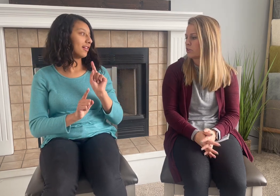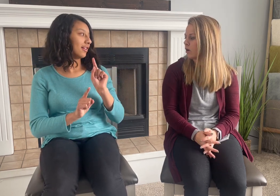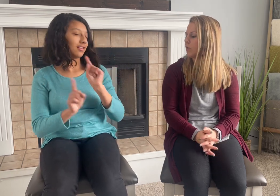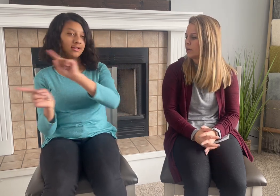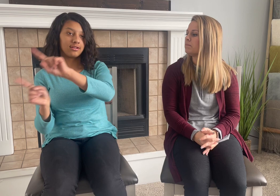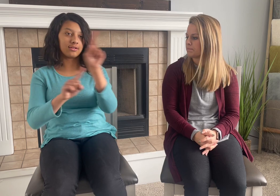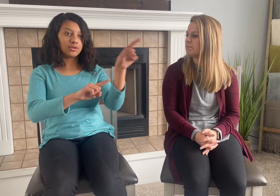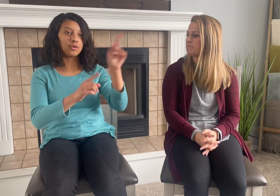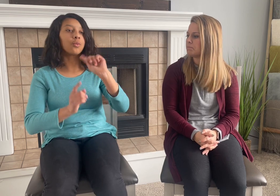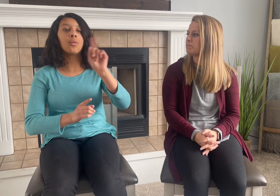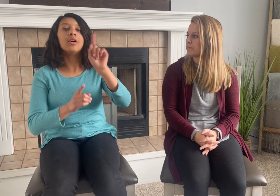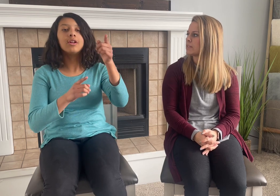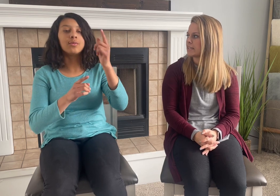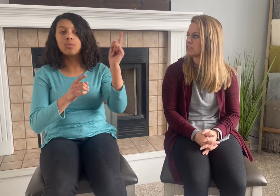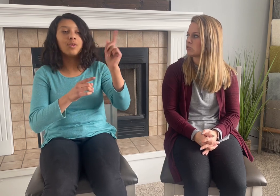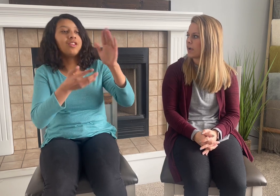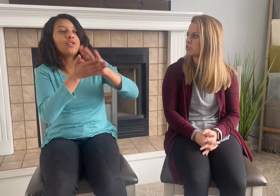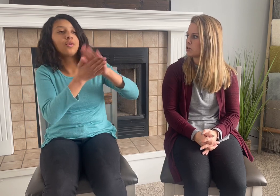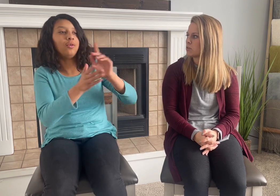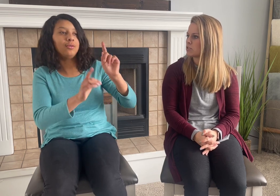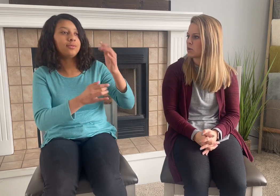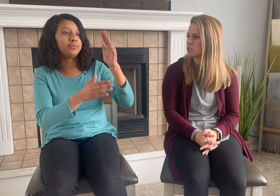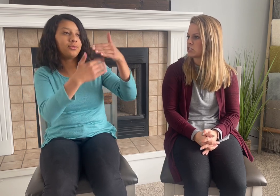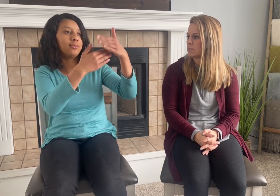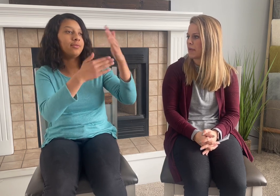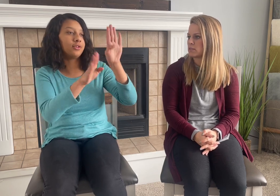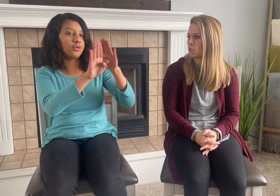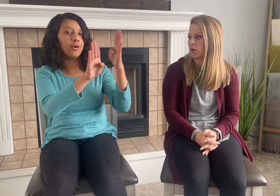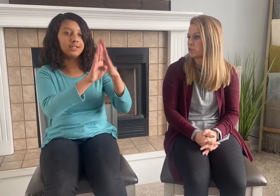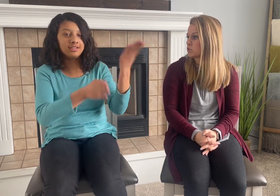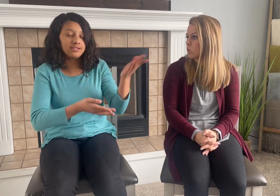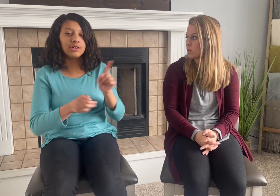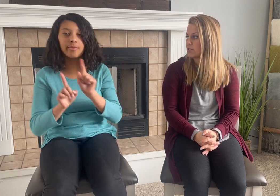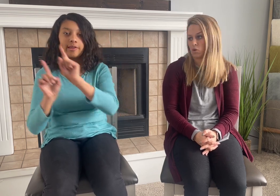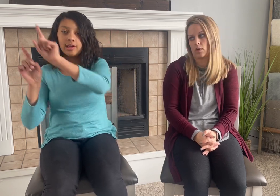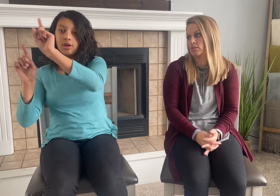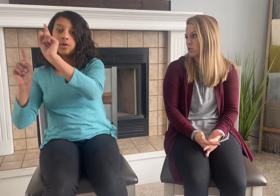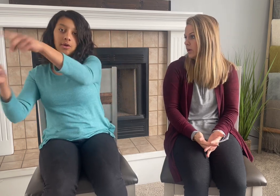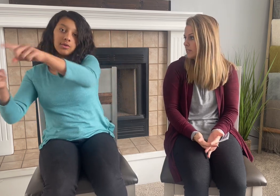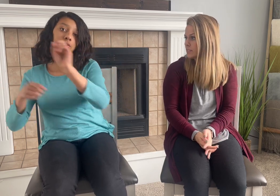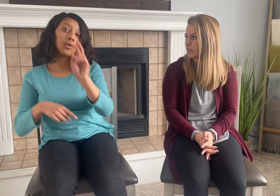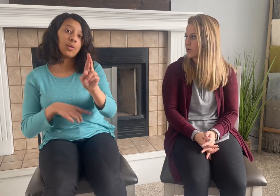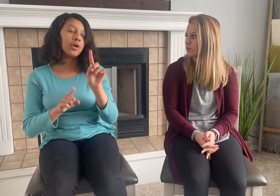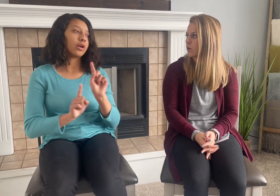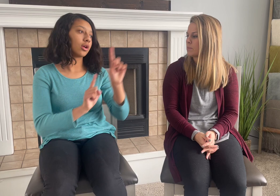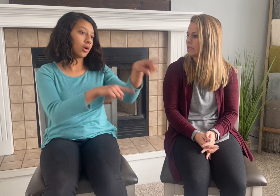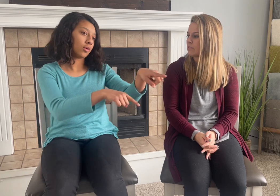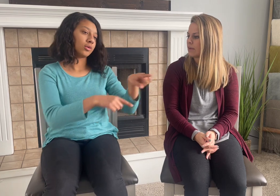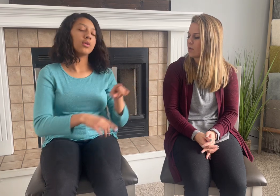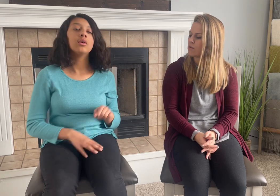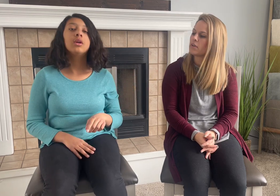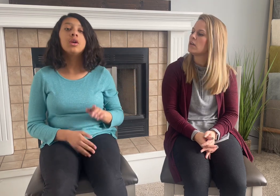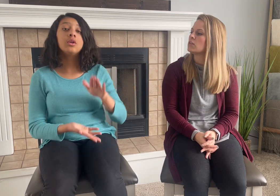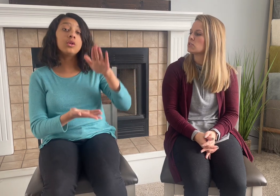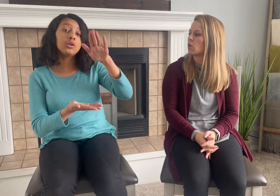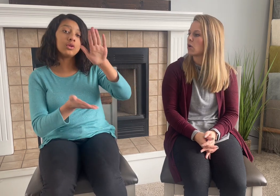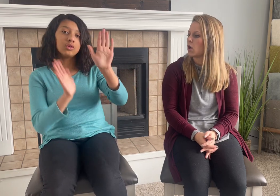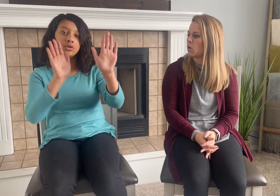you're going. It's directional. So it just depends on where your school is or where the door is that you're going to be leaving out of. So go